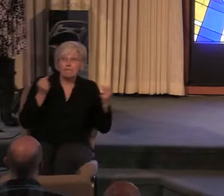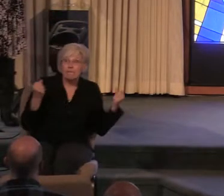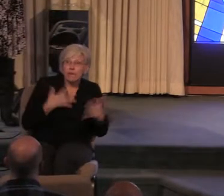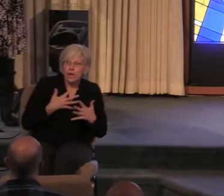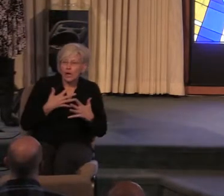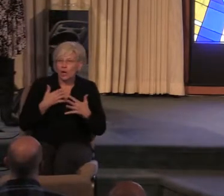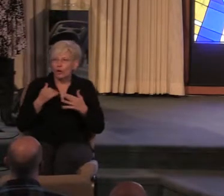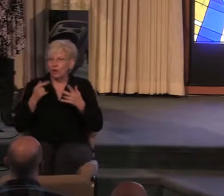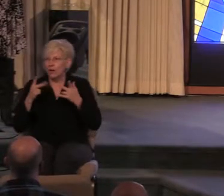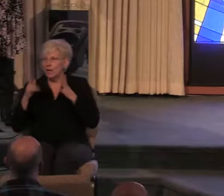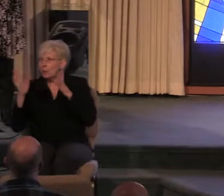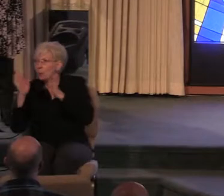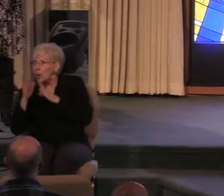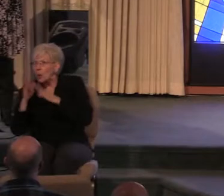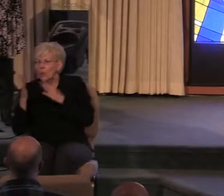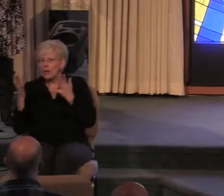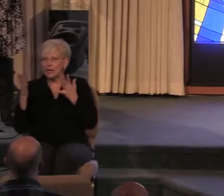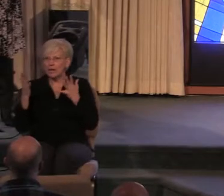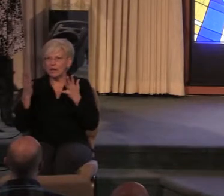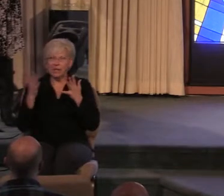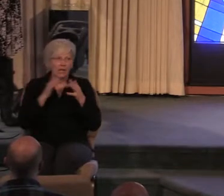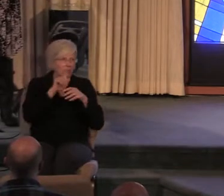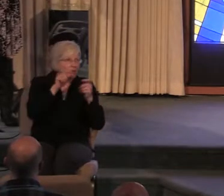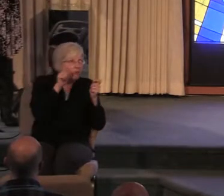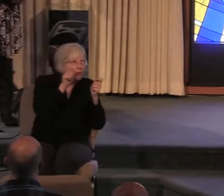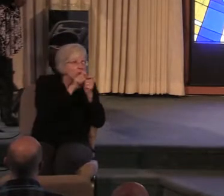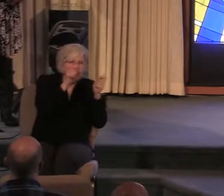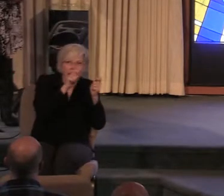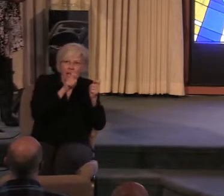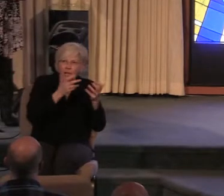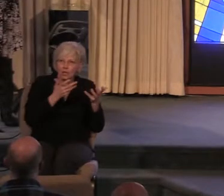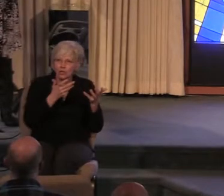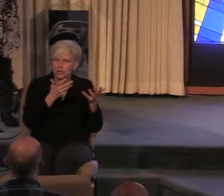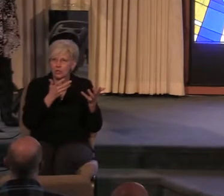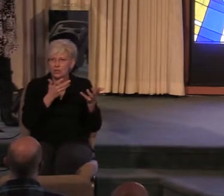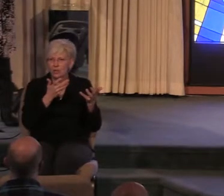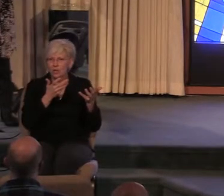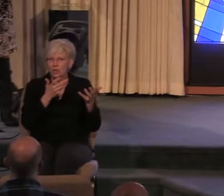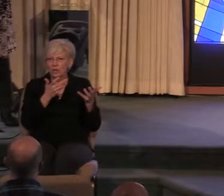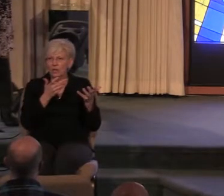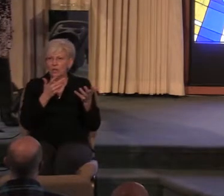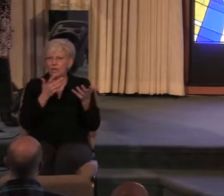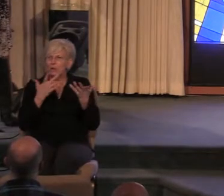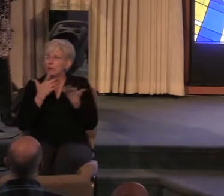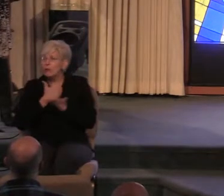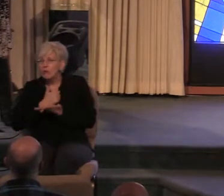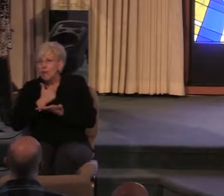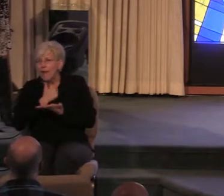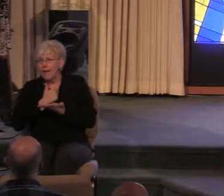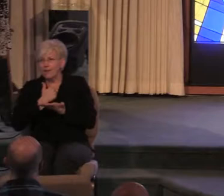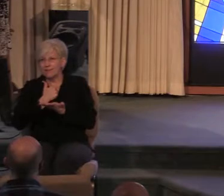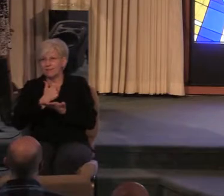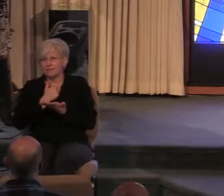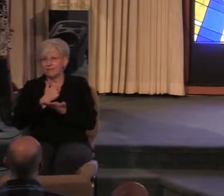Do we spend it in recrimination? Do we spend it in regret?